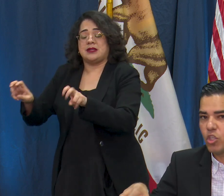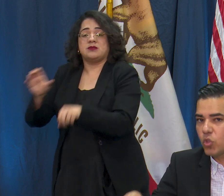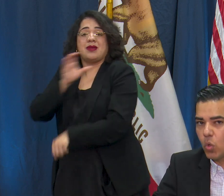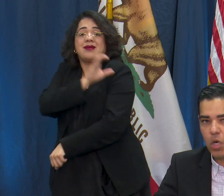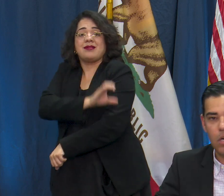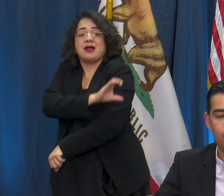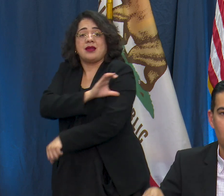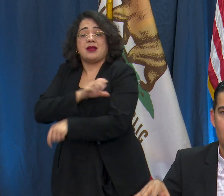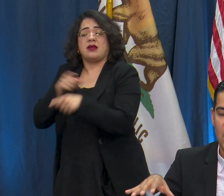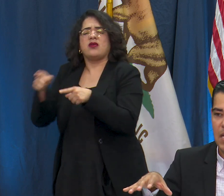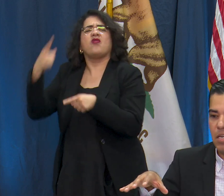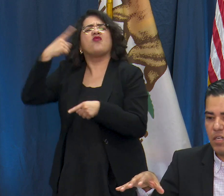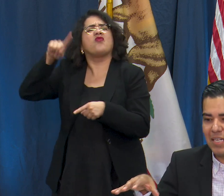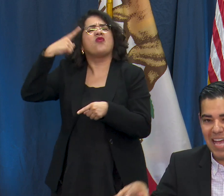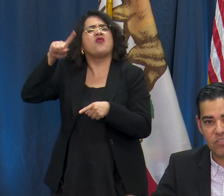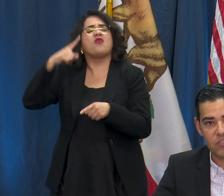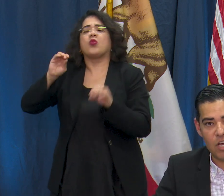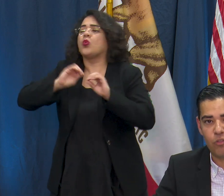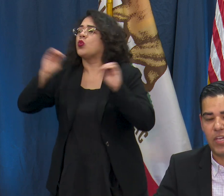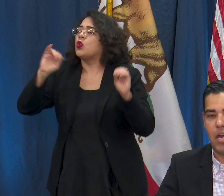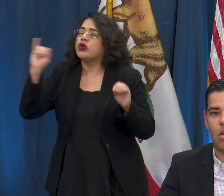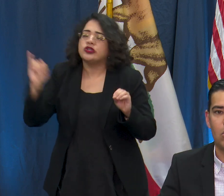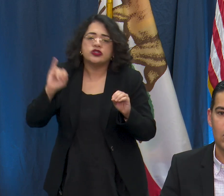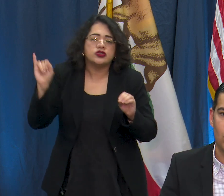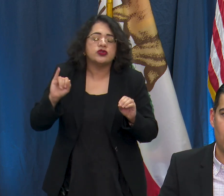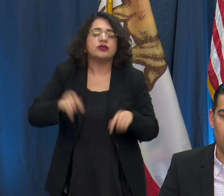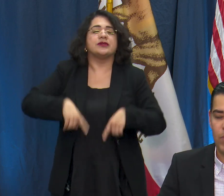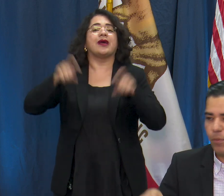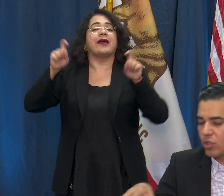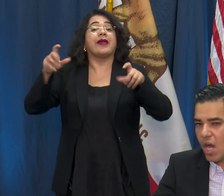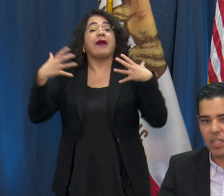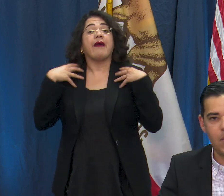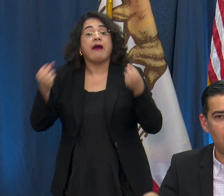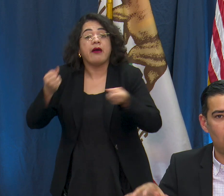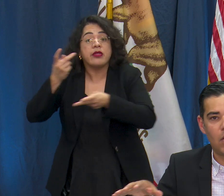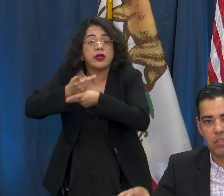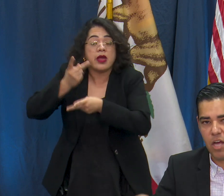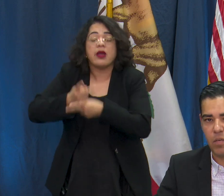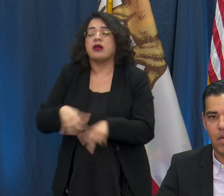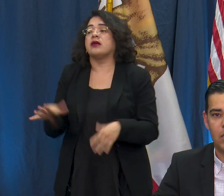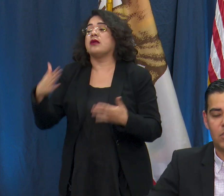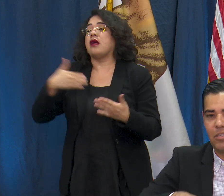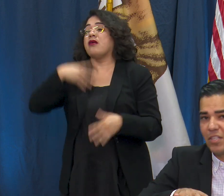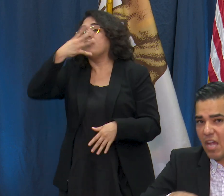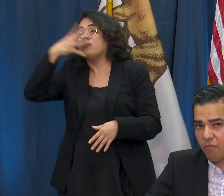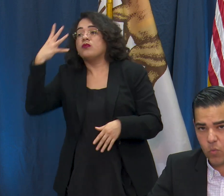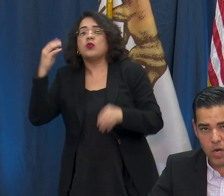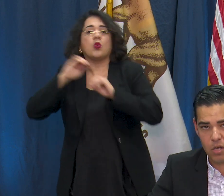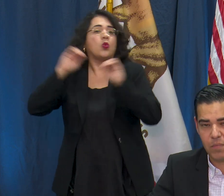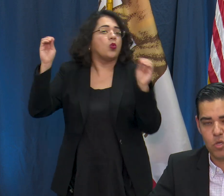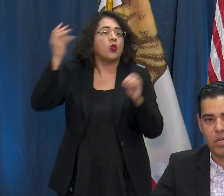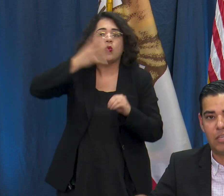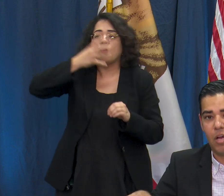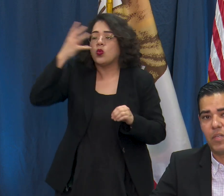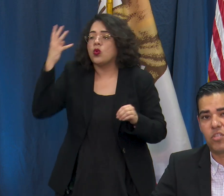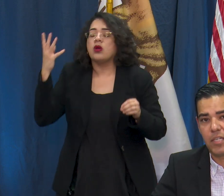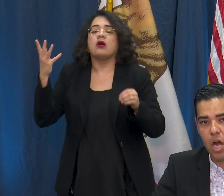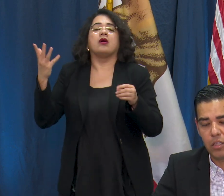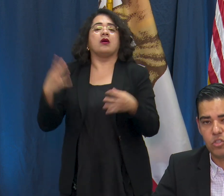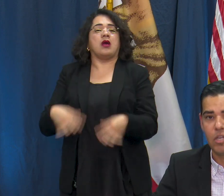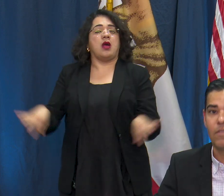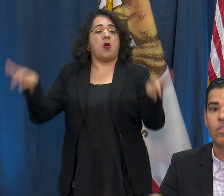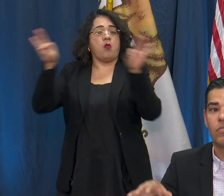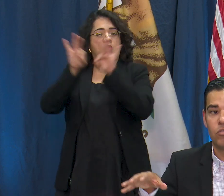that are uninsured, that need access to health care, whether people are documented or not documented. It's going to see everyone in our community at Long Beach